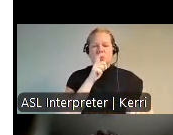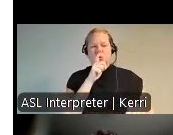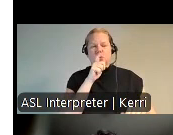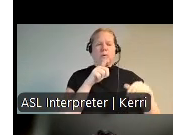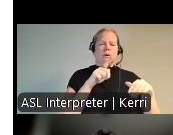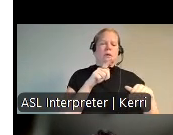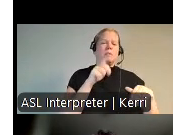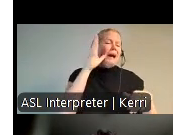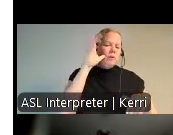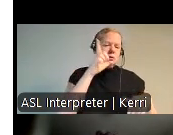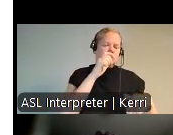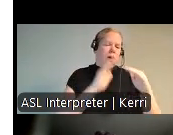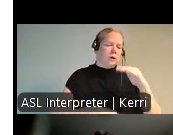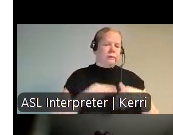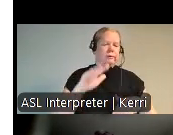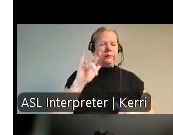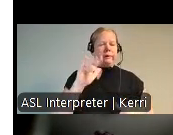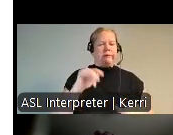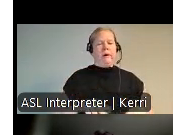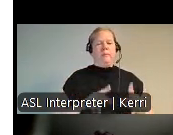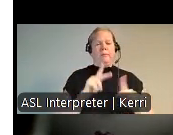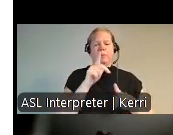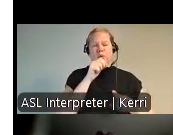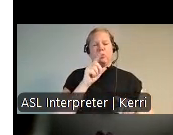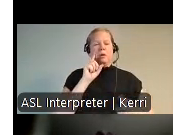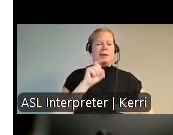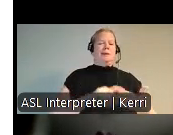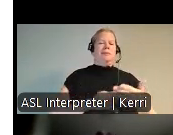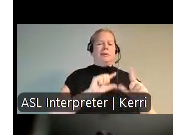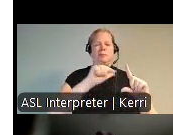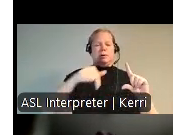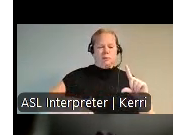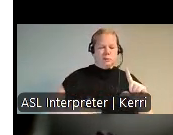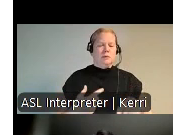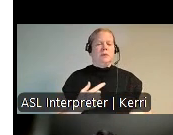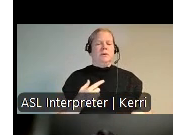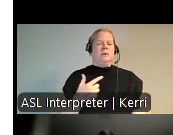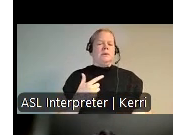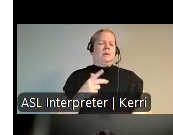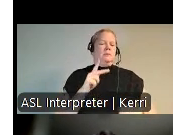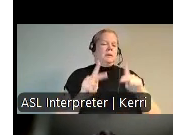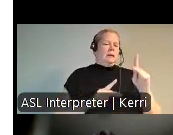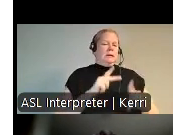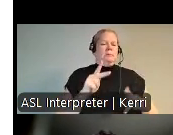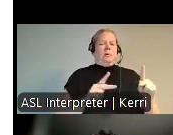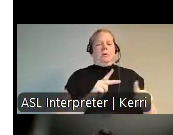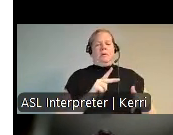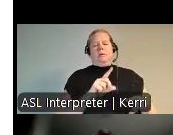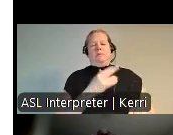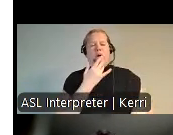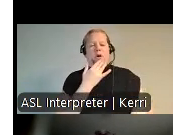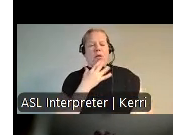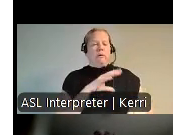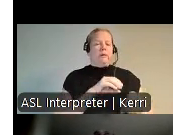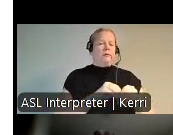LGBTQ+, people of color, people whose primary language is not English, people with disabilities, people